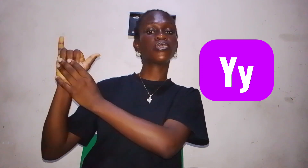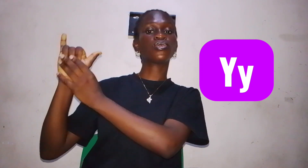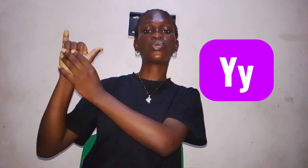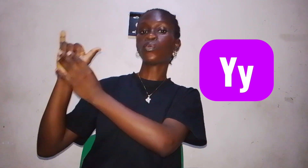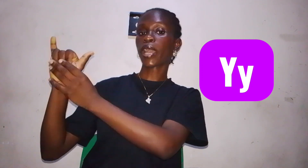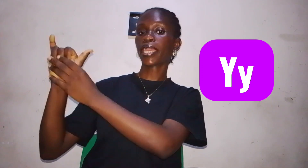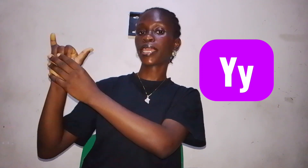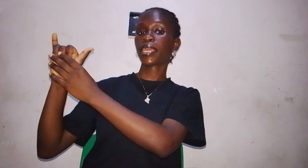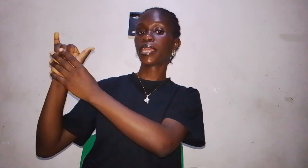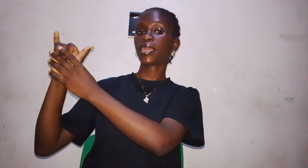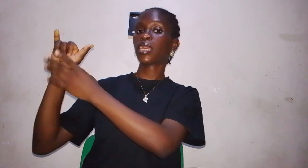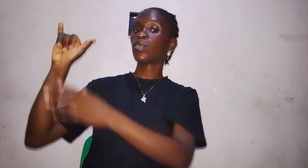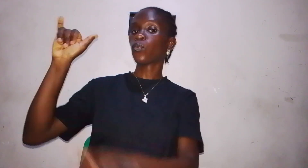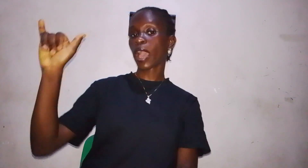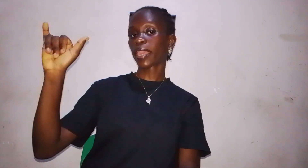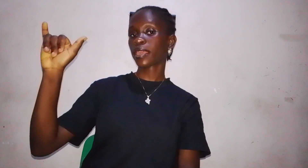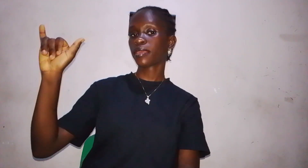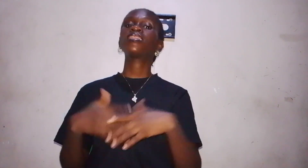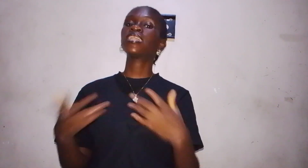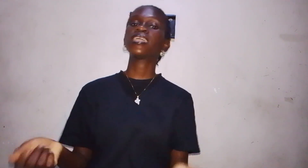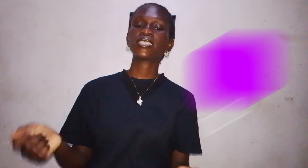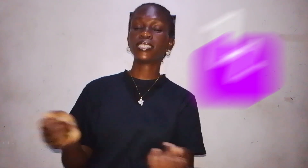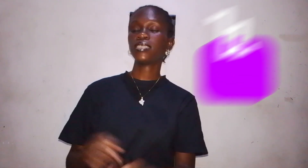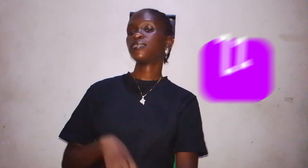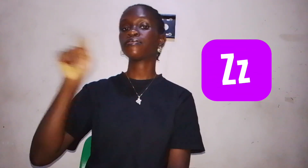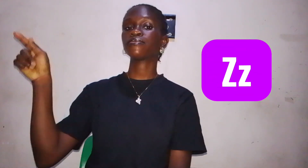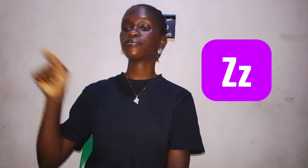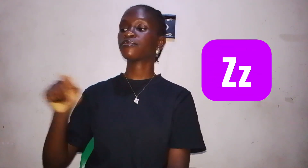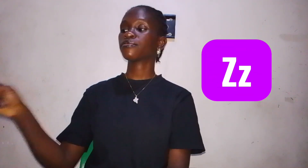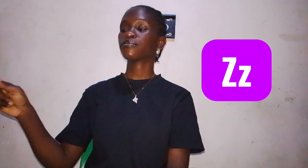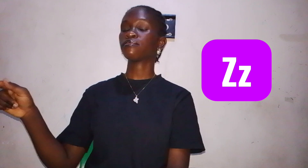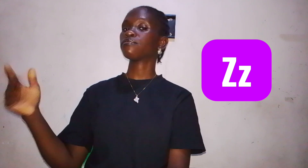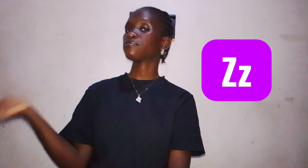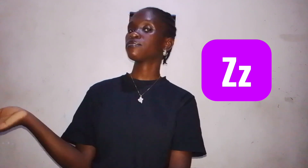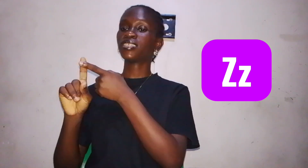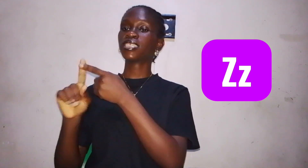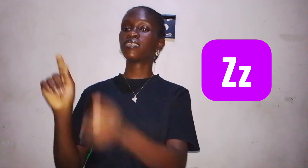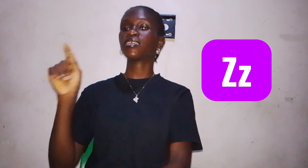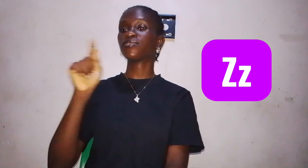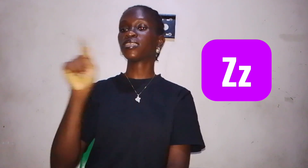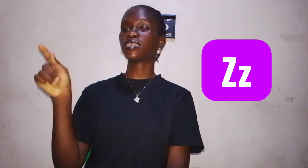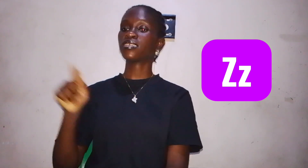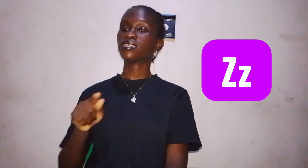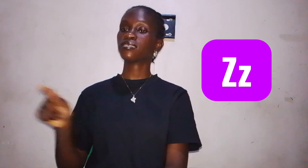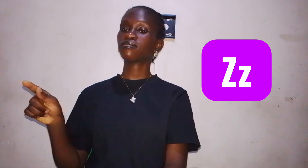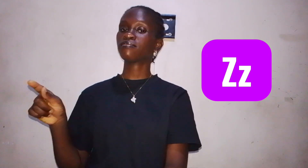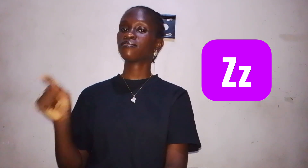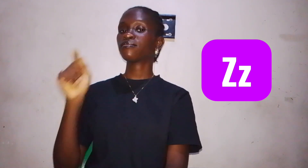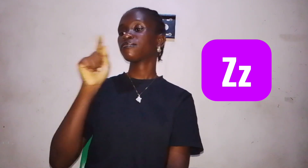giving you Y. Y. Then the letter Z. Use your index finger to write like this.